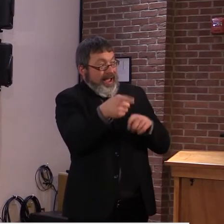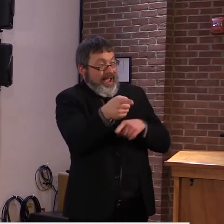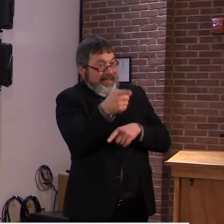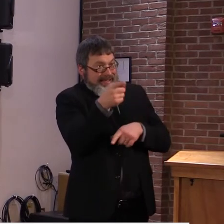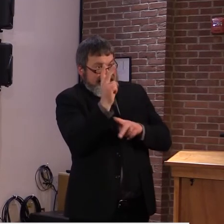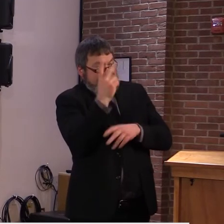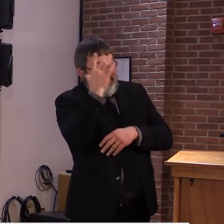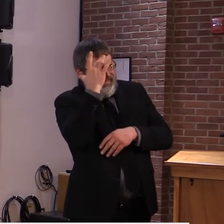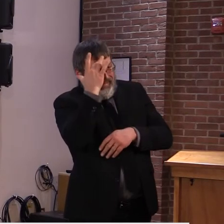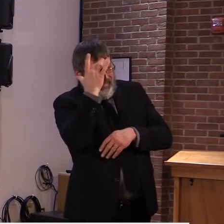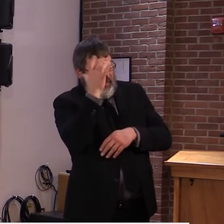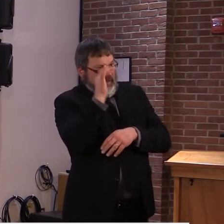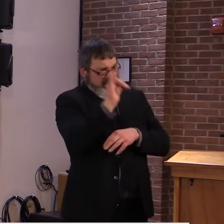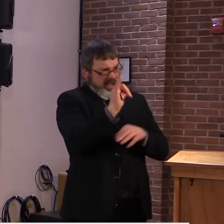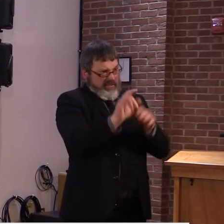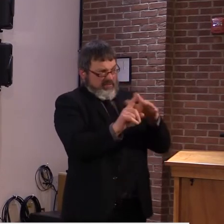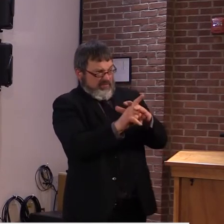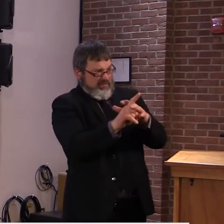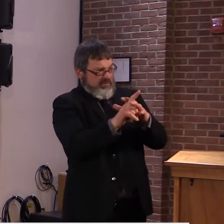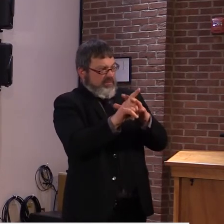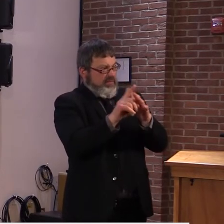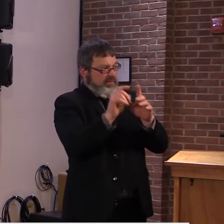necessarily a strategy,